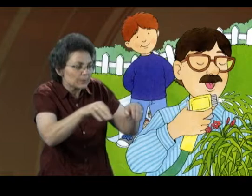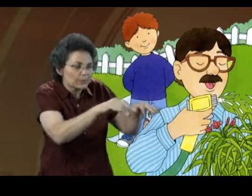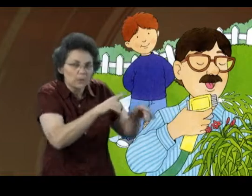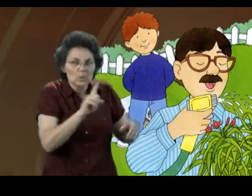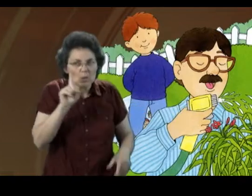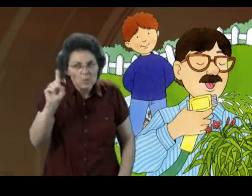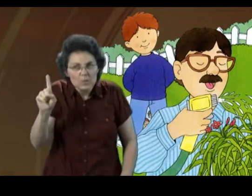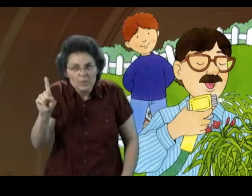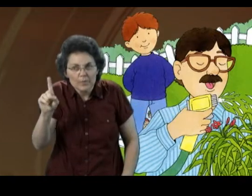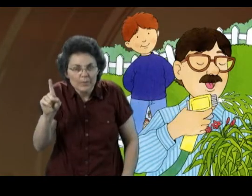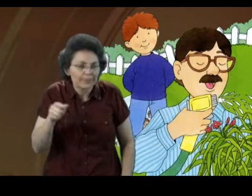flowers."